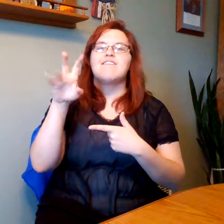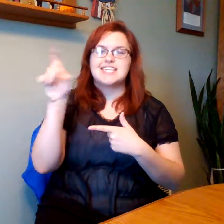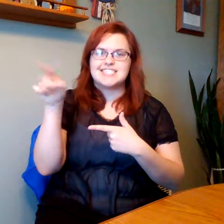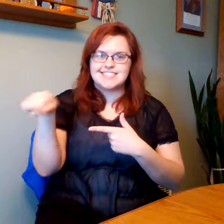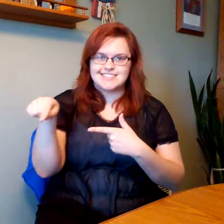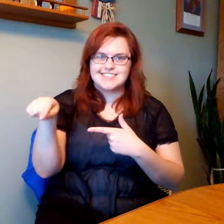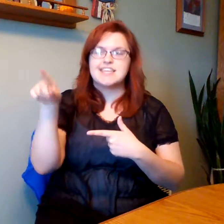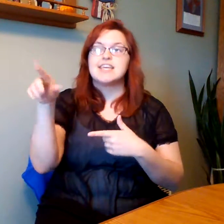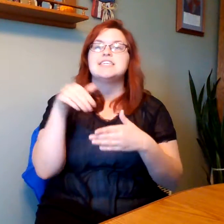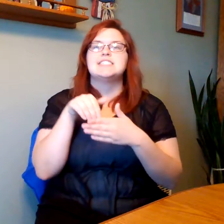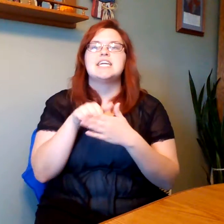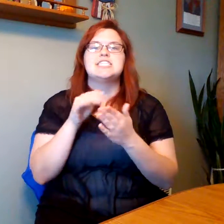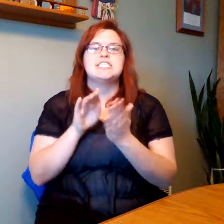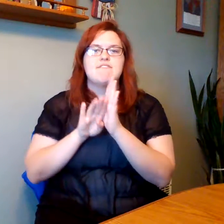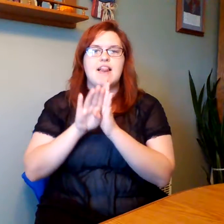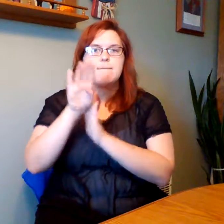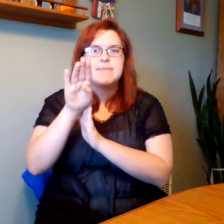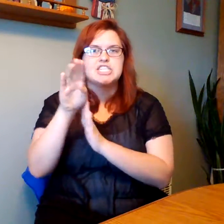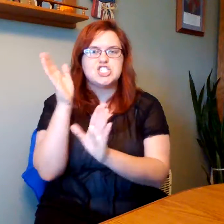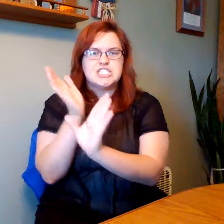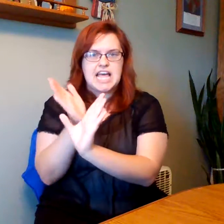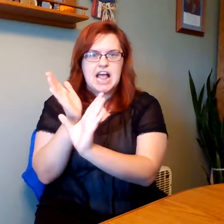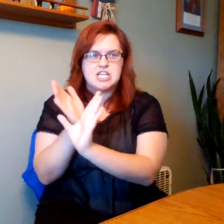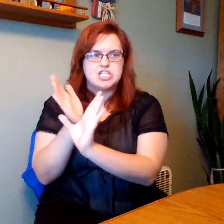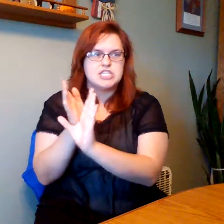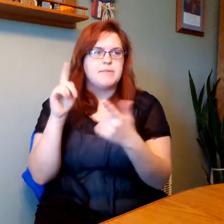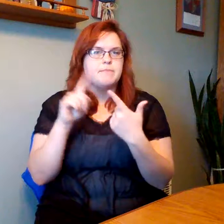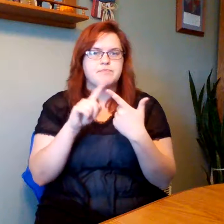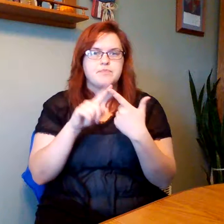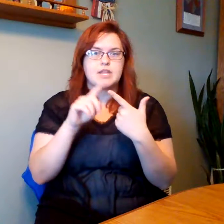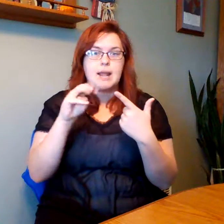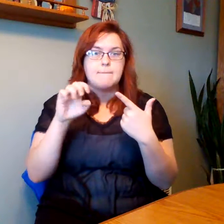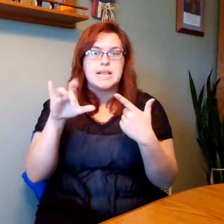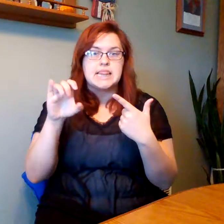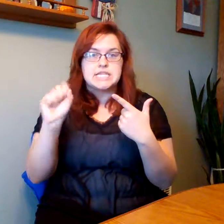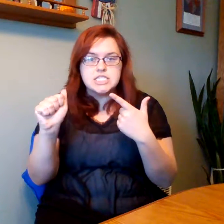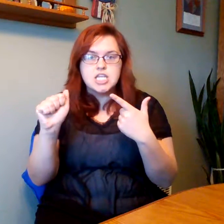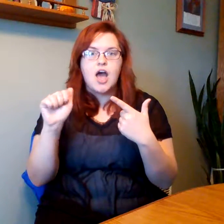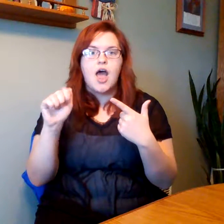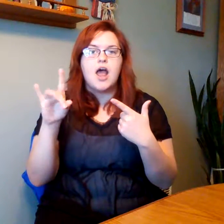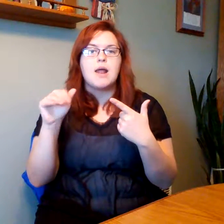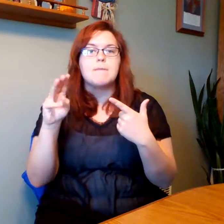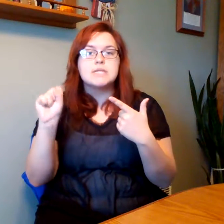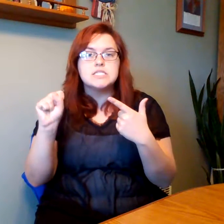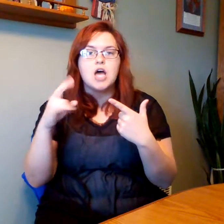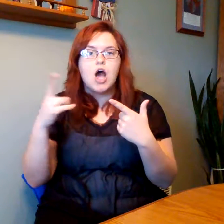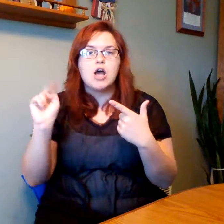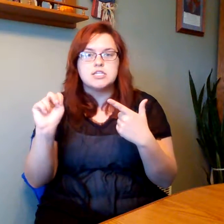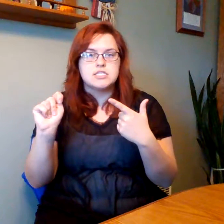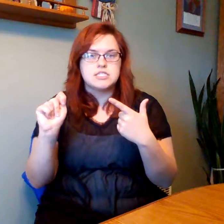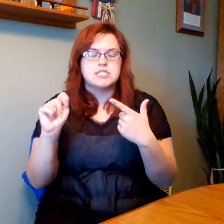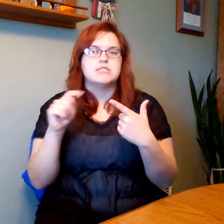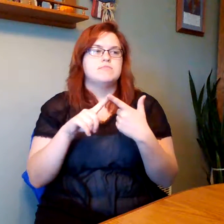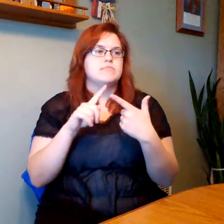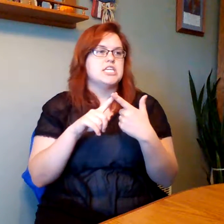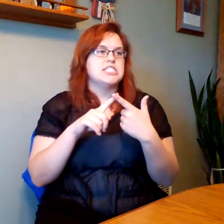psychology. Melissa Adams-Hunt is in cognitive neuroscience. Sarita Alexander in